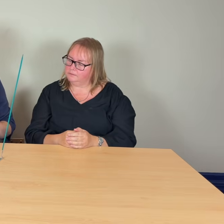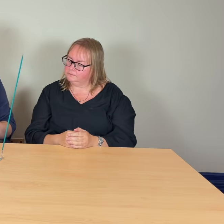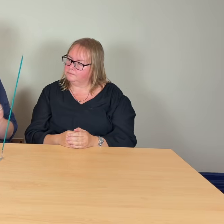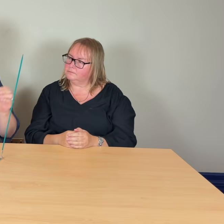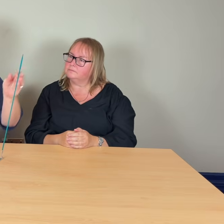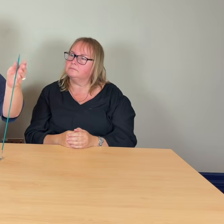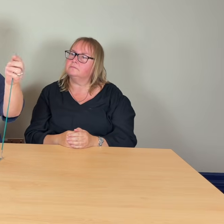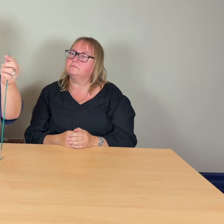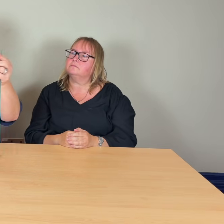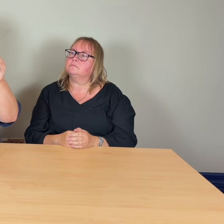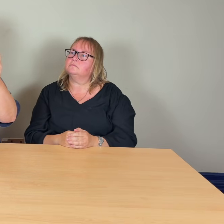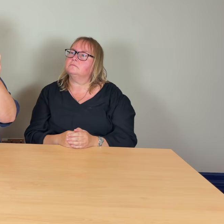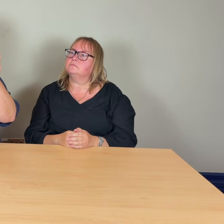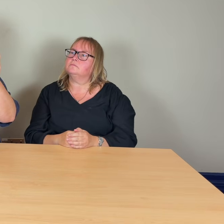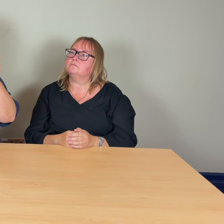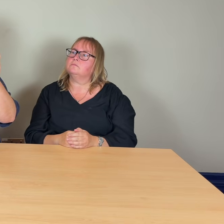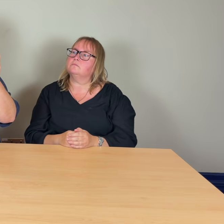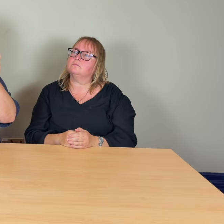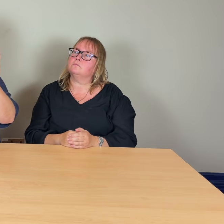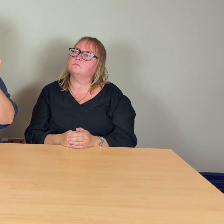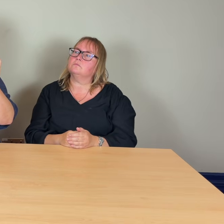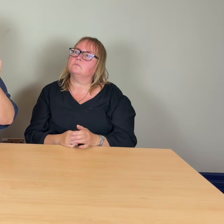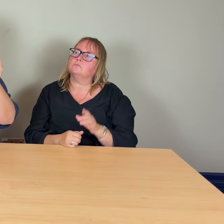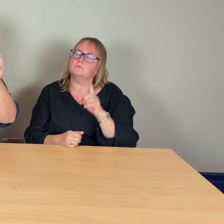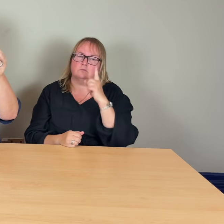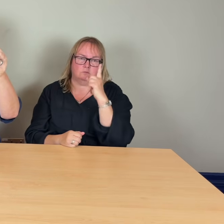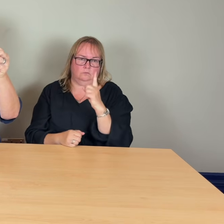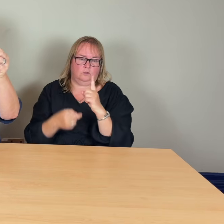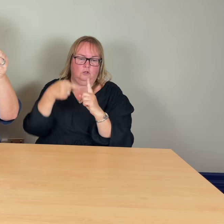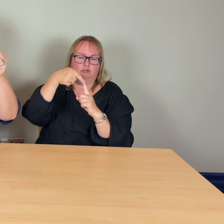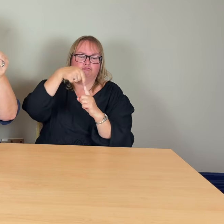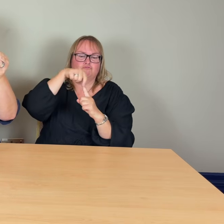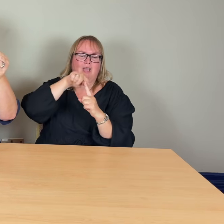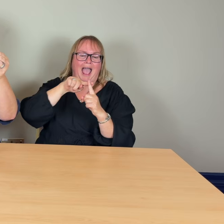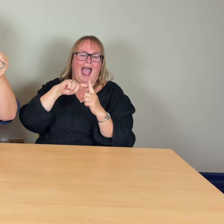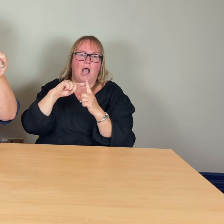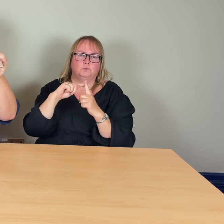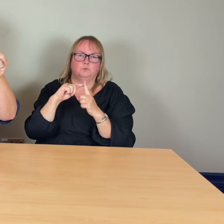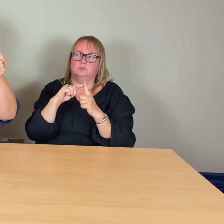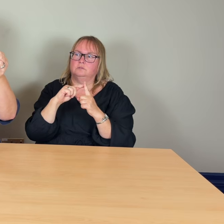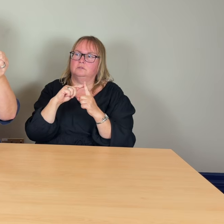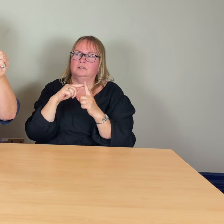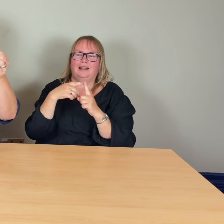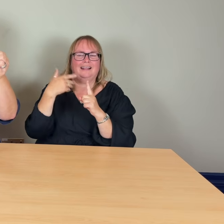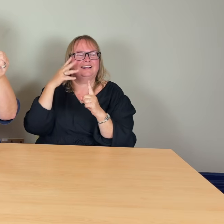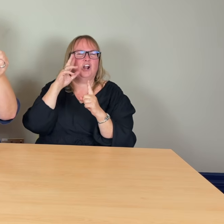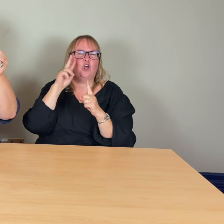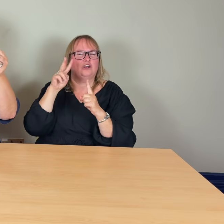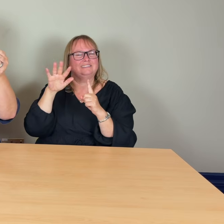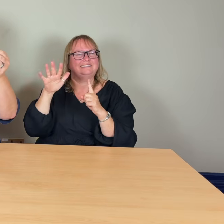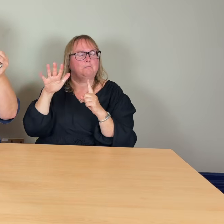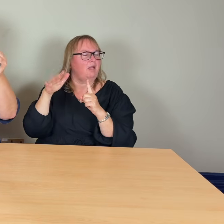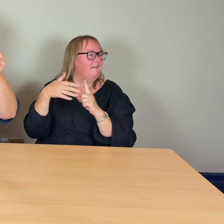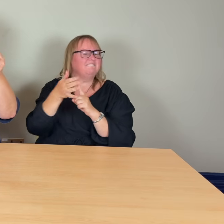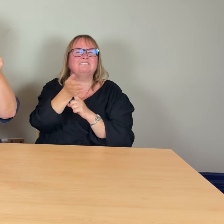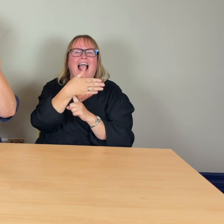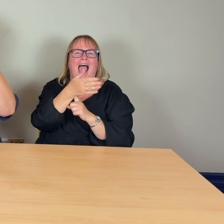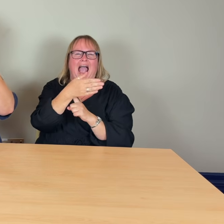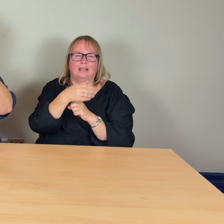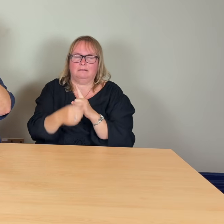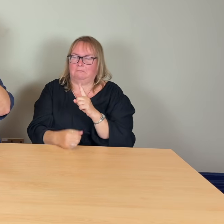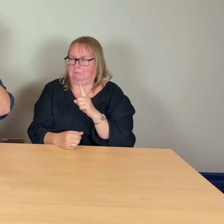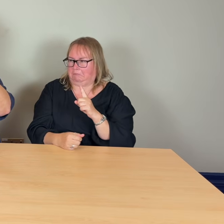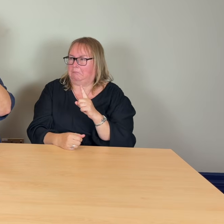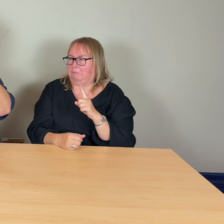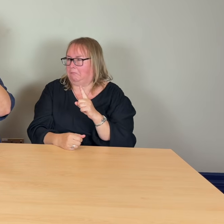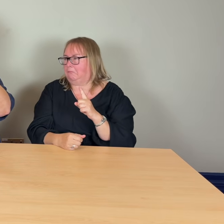this time you're going to take 1 stick, wrap it round so it's a bit like a flag you'd have on a sandcastle, and